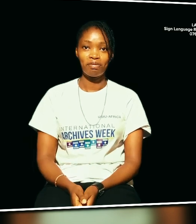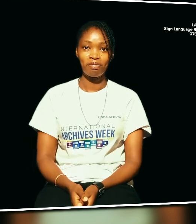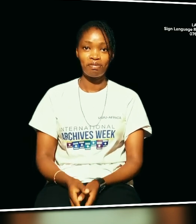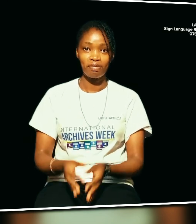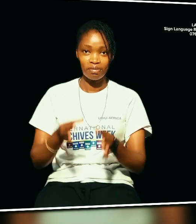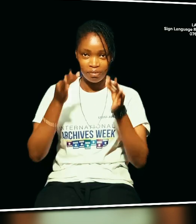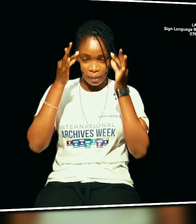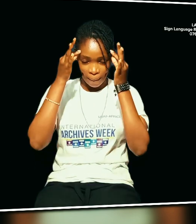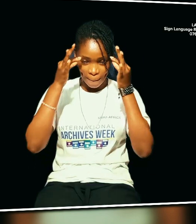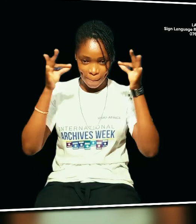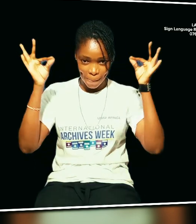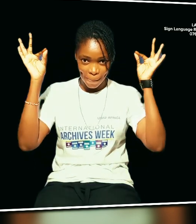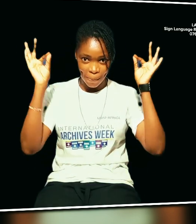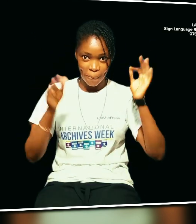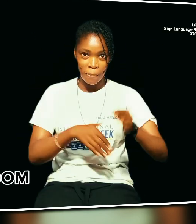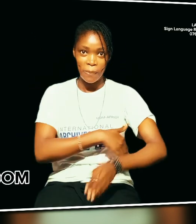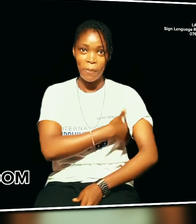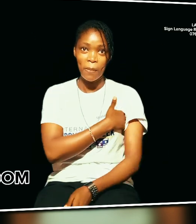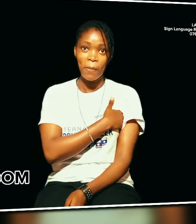bridegroom,